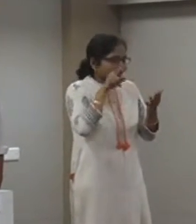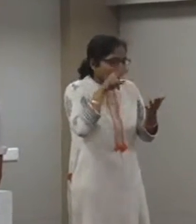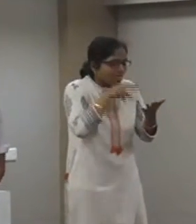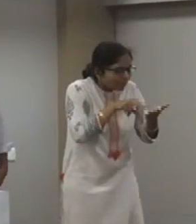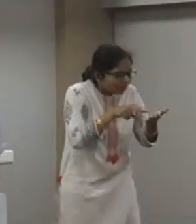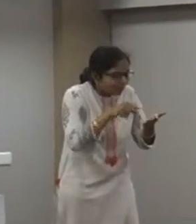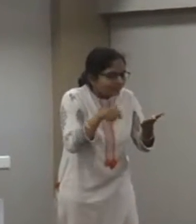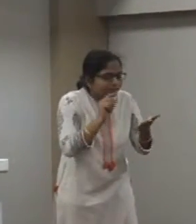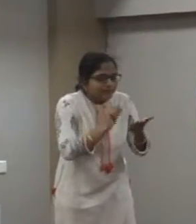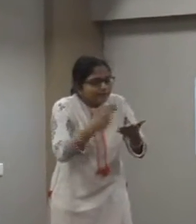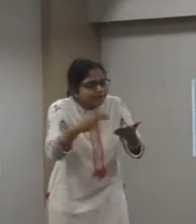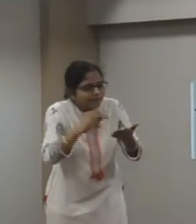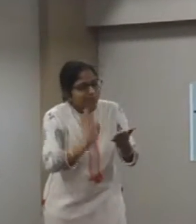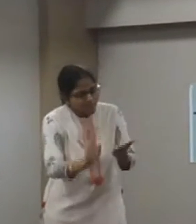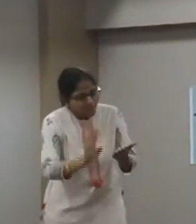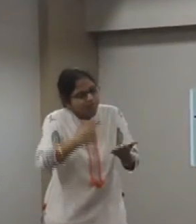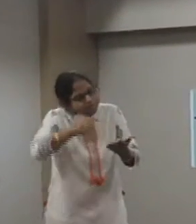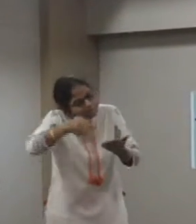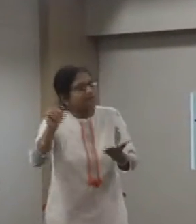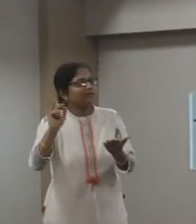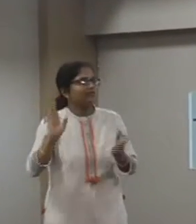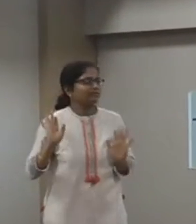mark copy which he has added.